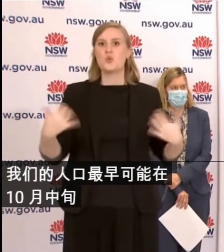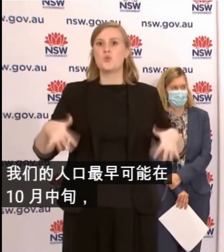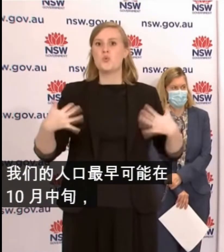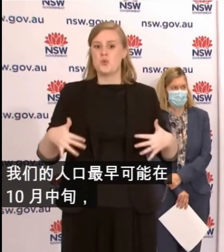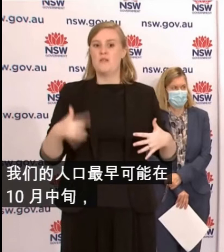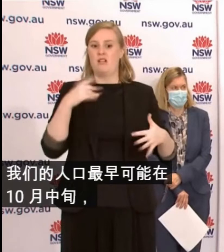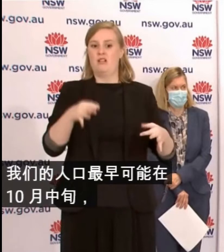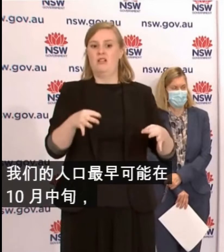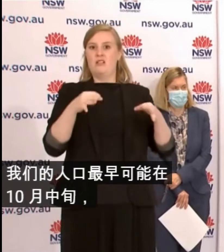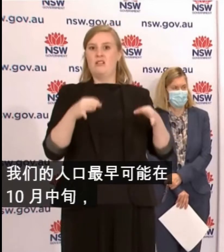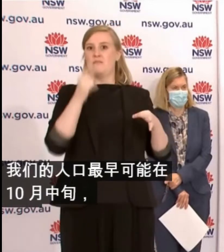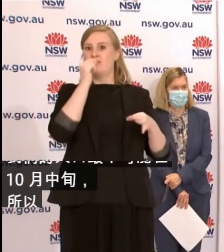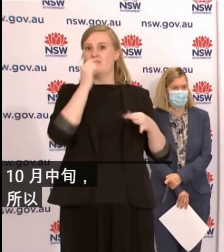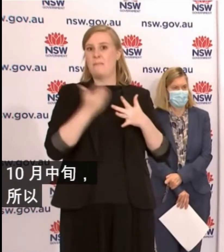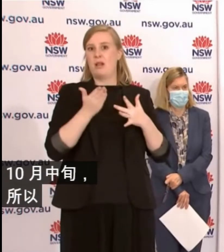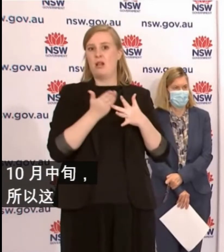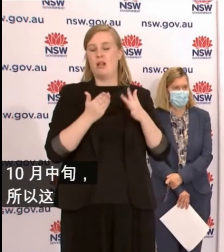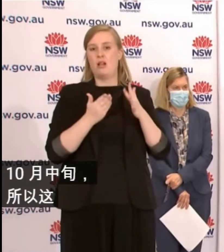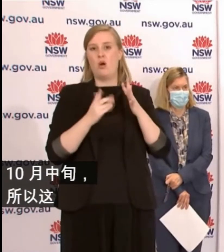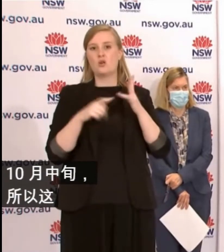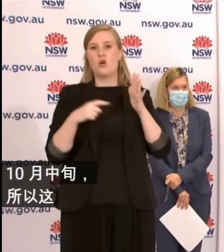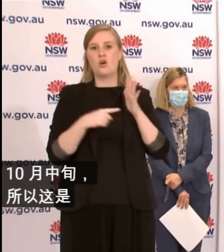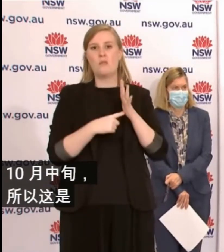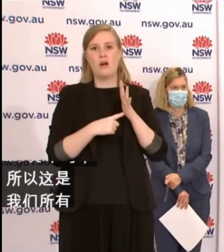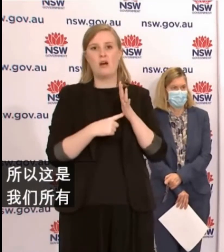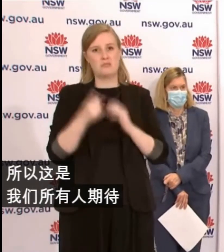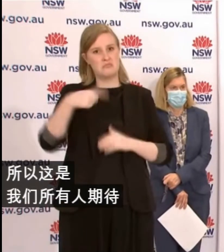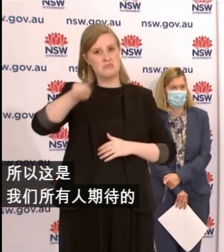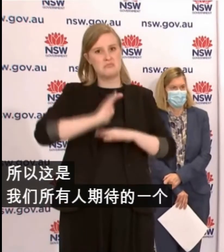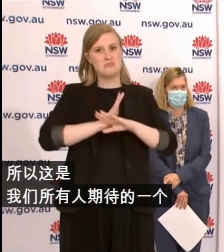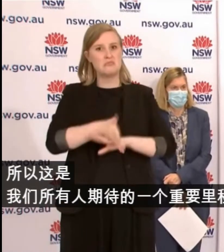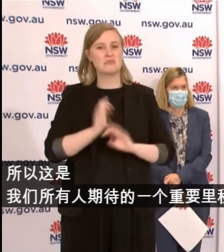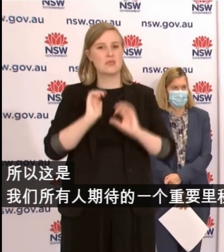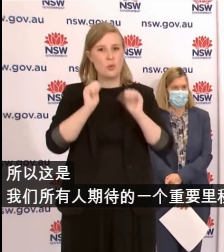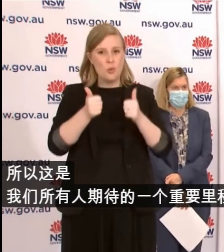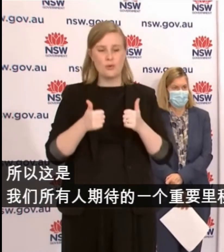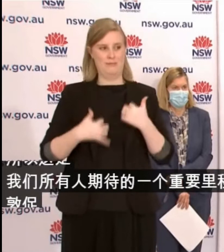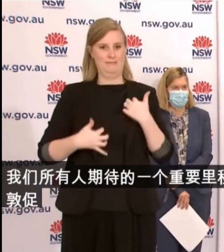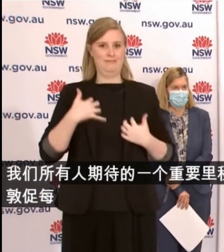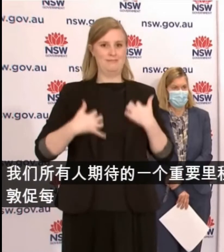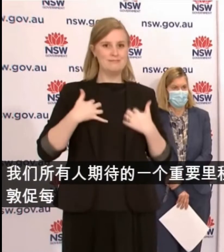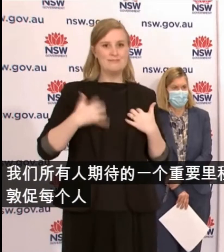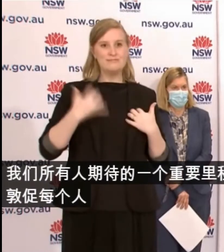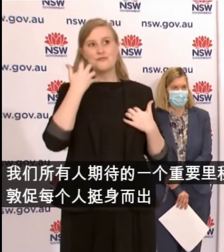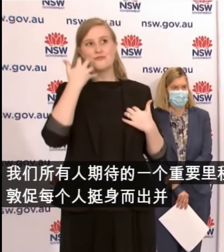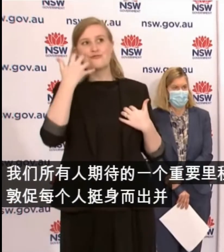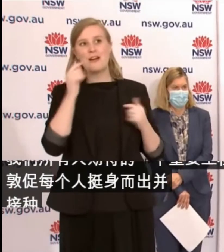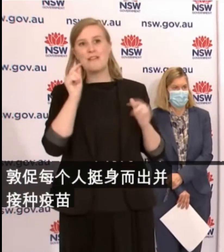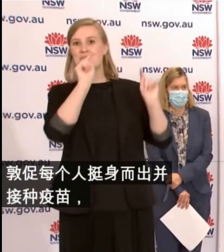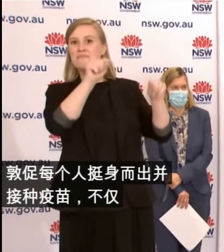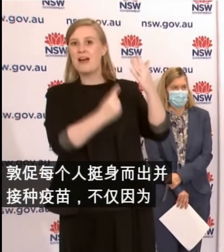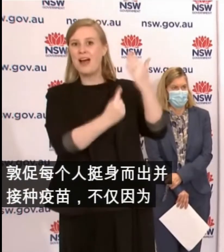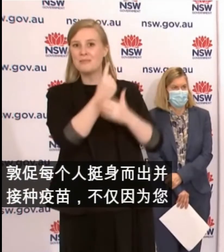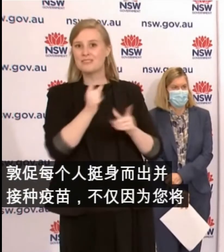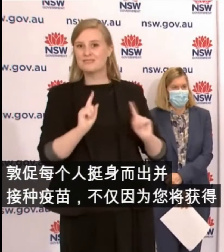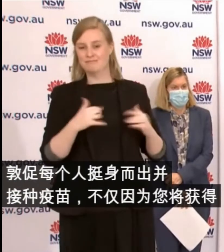early as mid-October. So that is an important milestone for all of us to look forward to, and I'm urging everybody to come forward and get vaccinated,